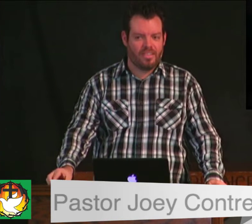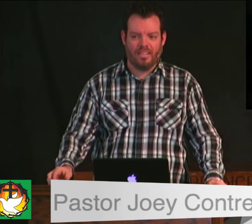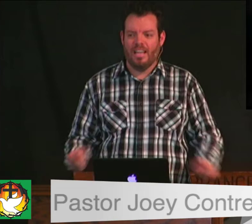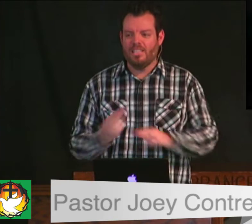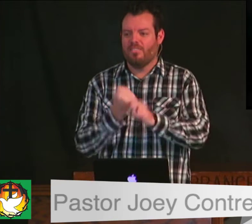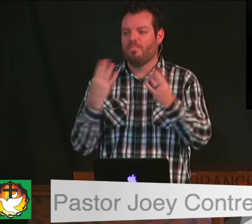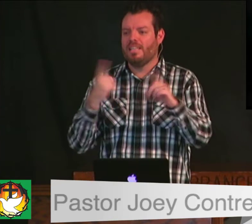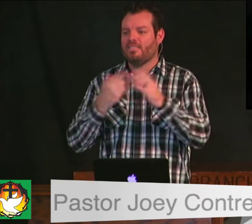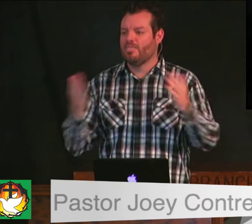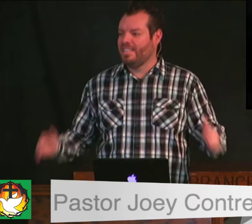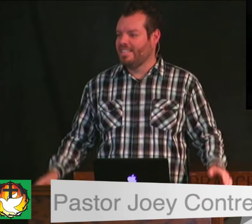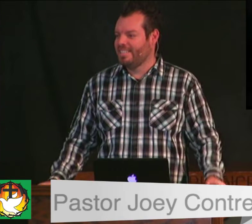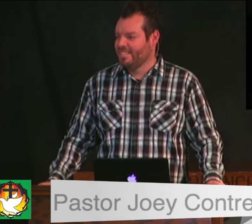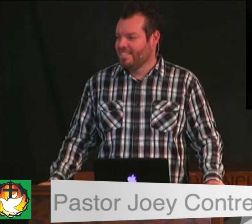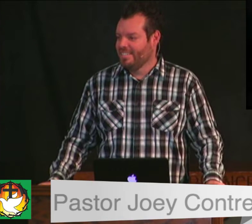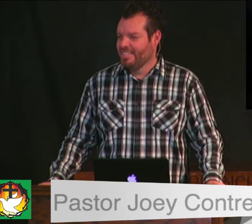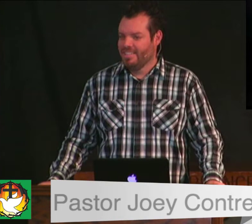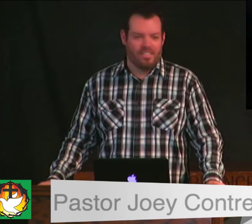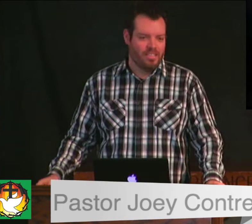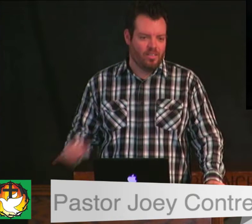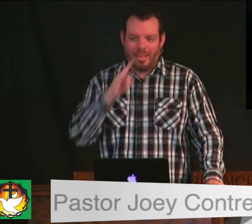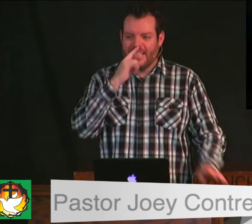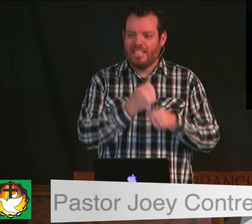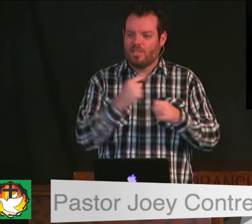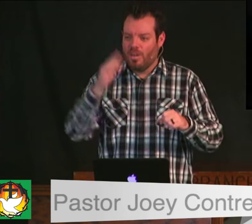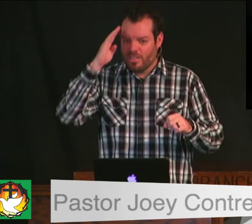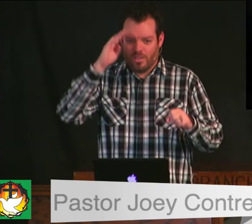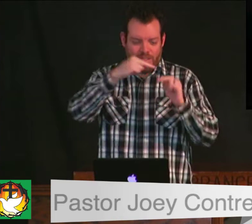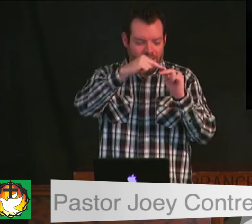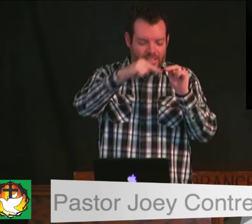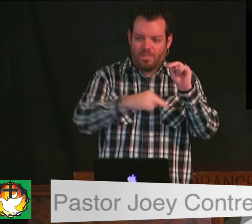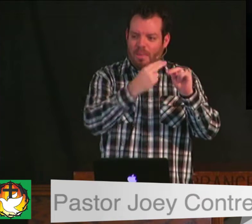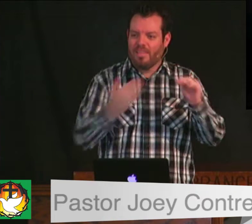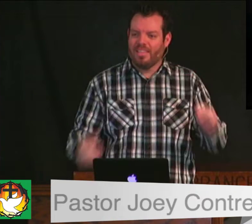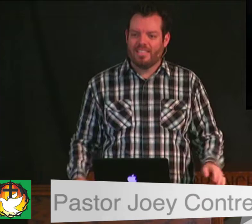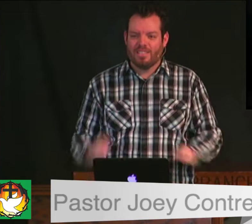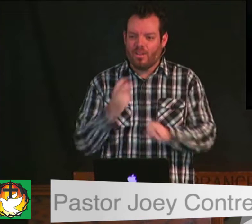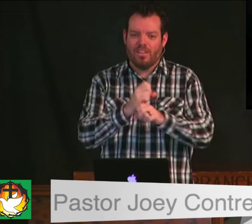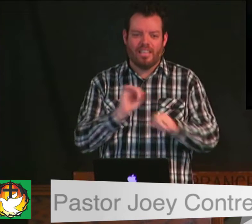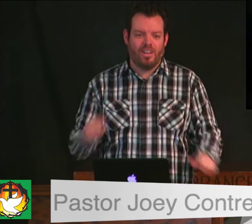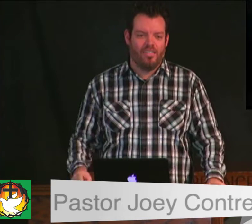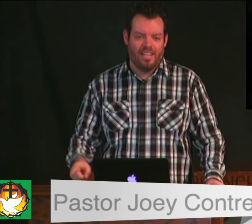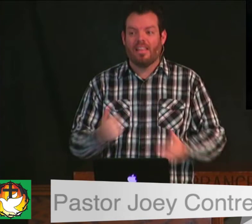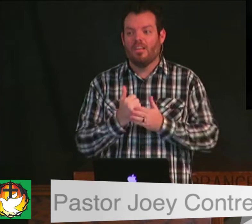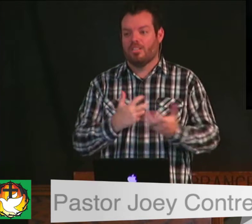have. I use it for many different things. When my kids get toys, you know, those strappy things, they're so hard to get off. That helps me a